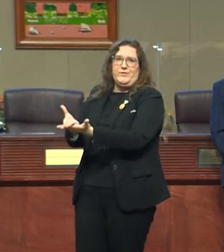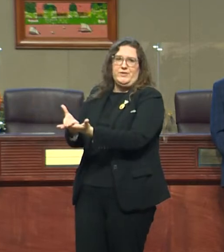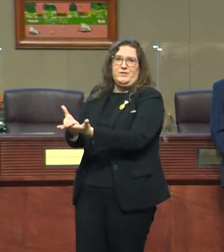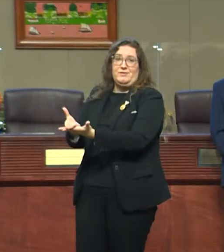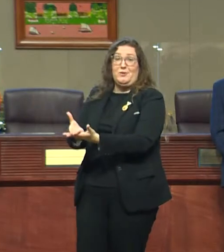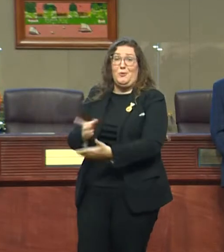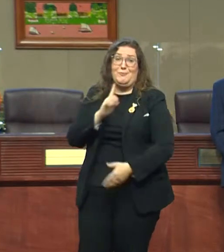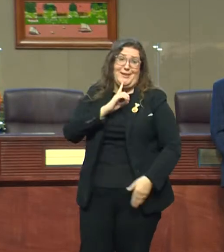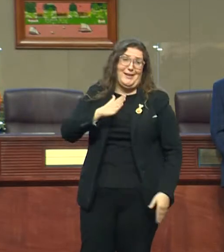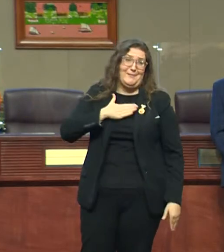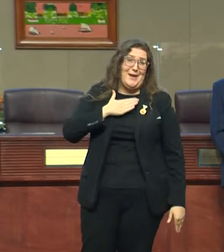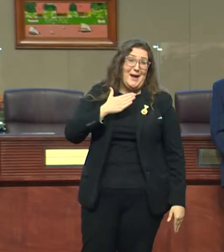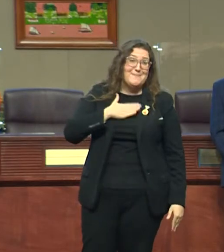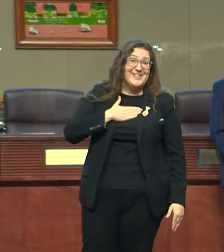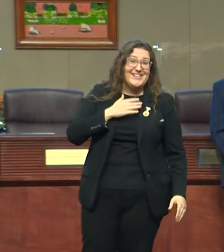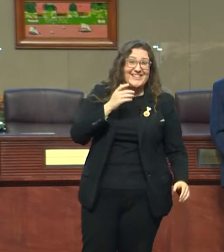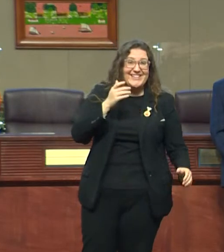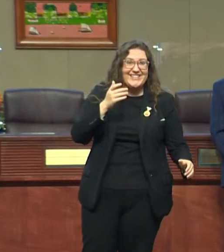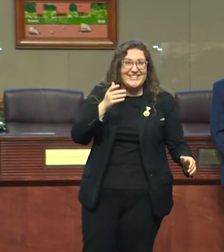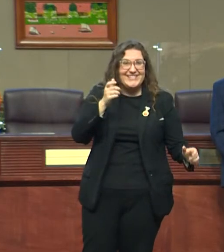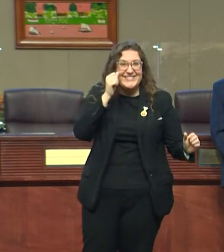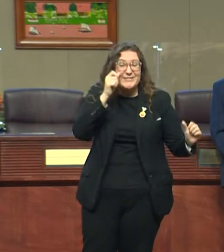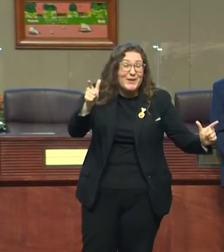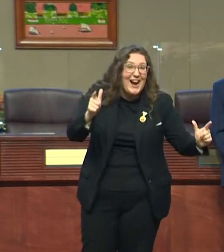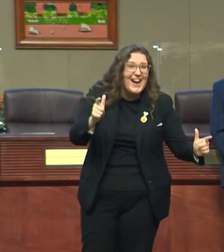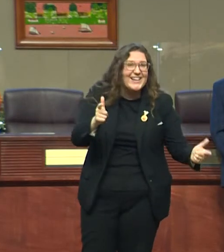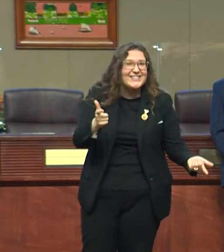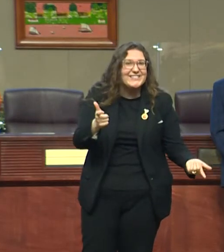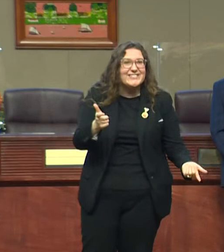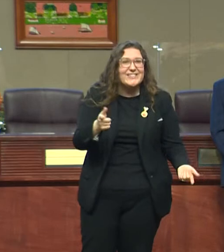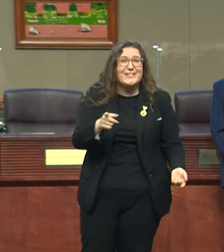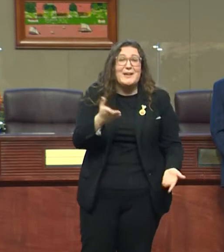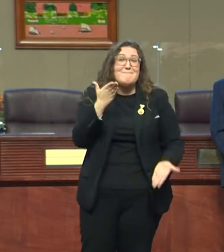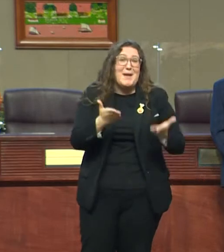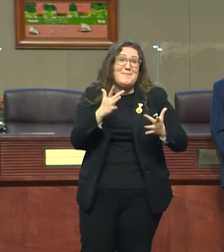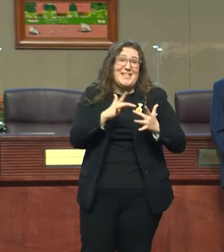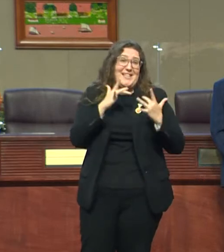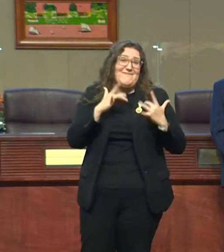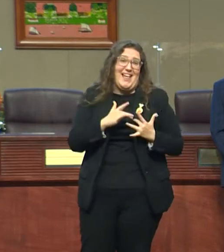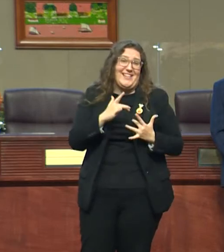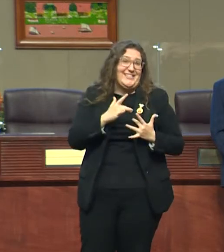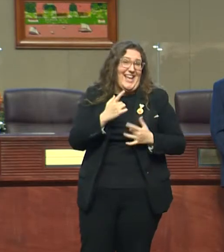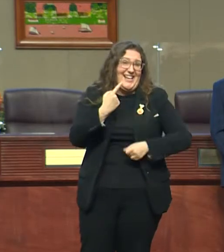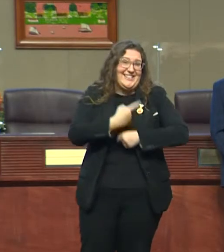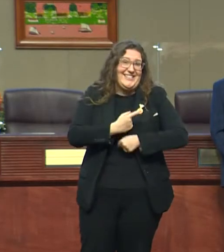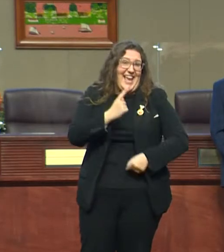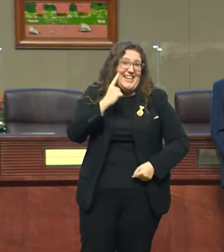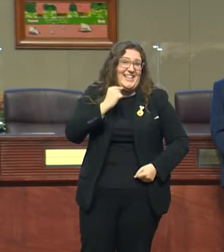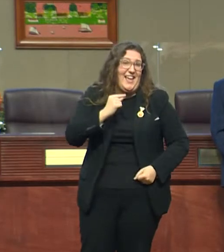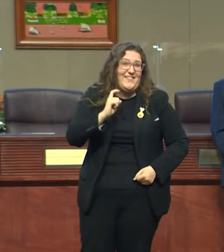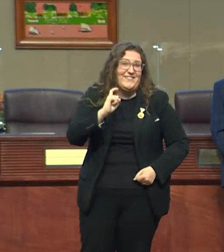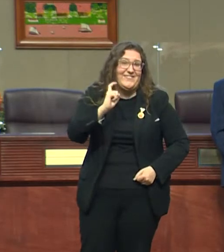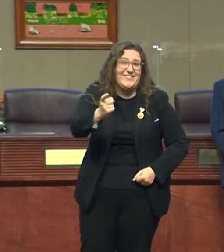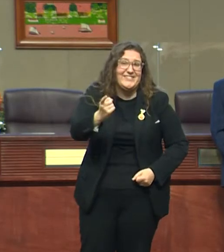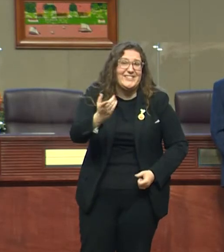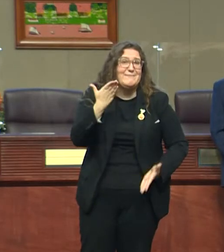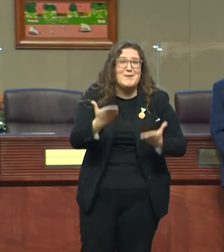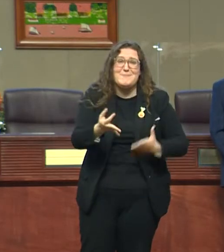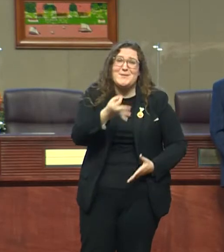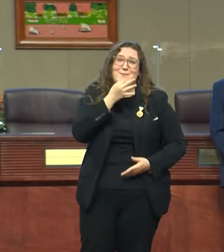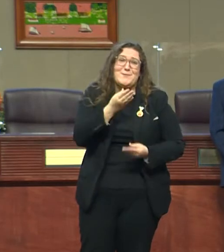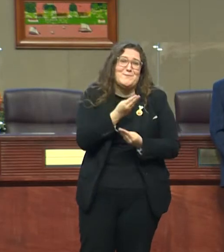pleasantly surprised, quite early surprised, maybe a Valentine gift for everyone, that there is light at the end of the